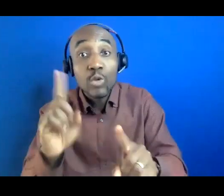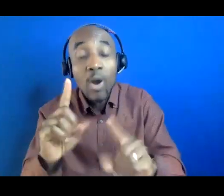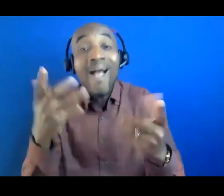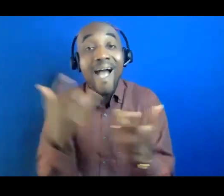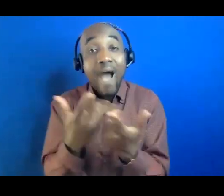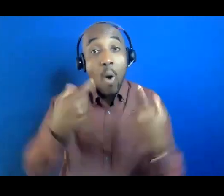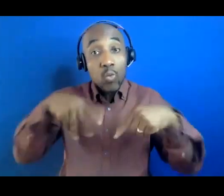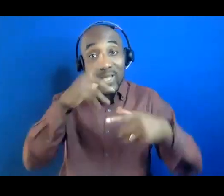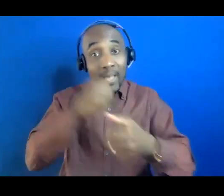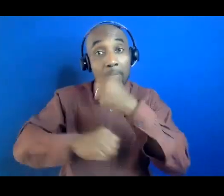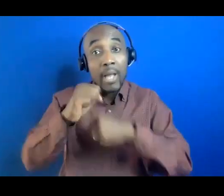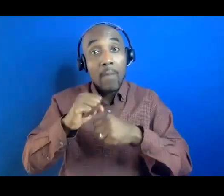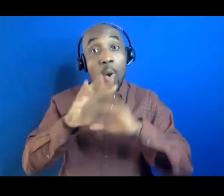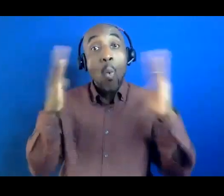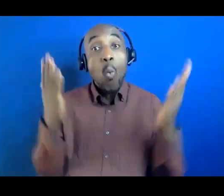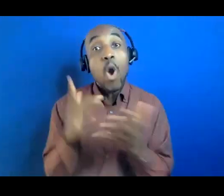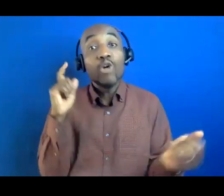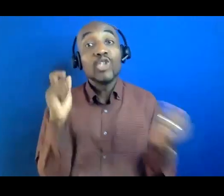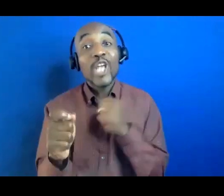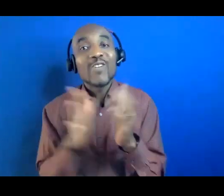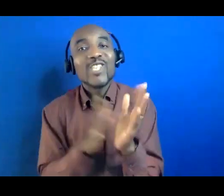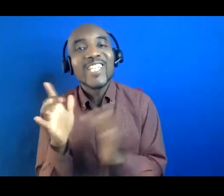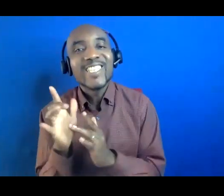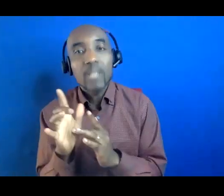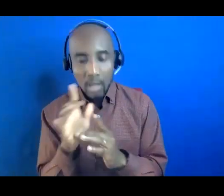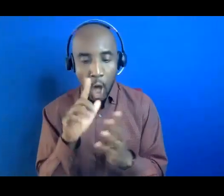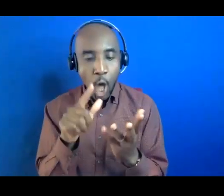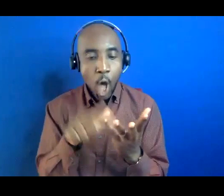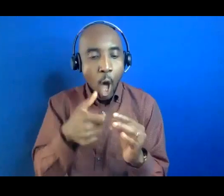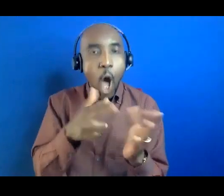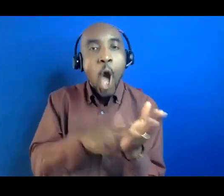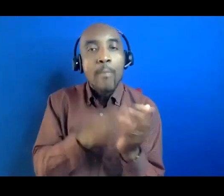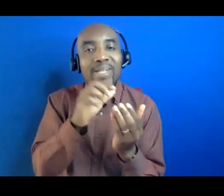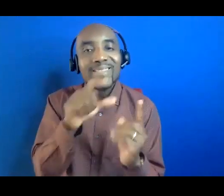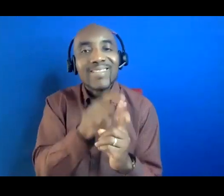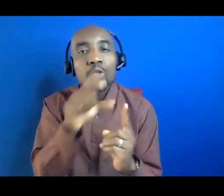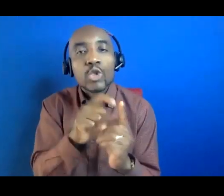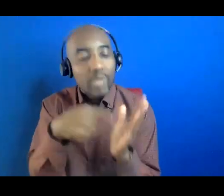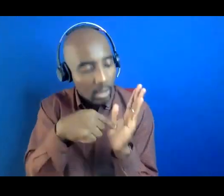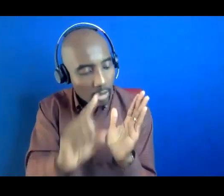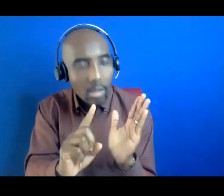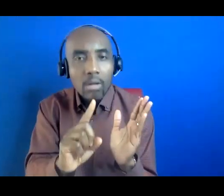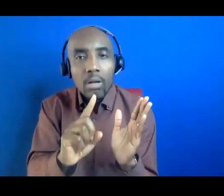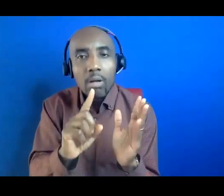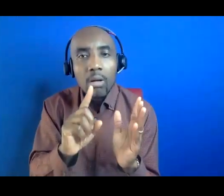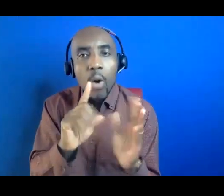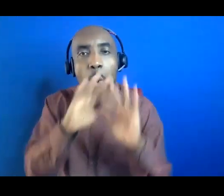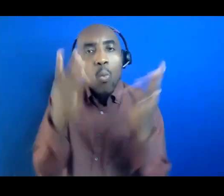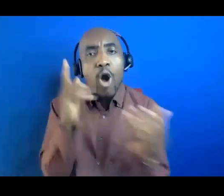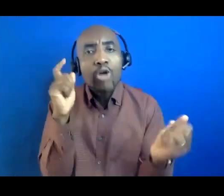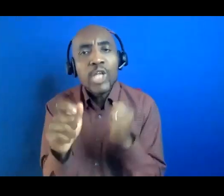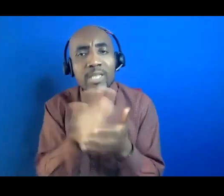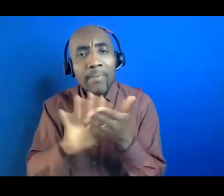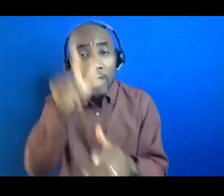Jesus. The Urban Dictionary defines a world changer as a person who has a deep inner desire to